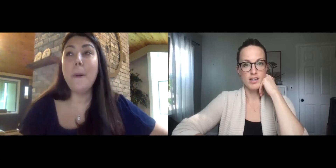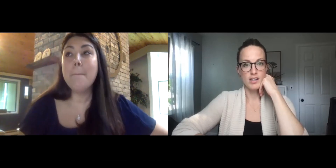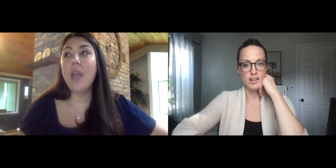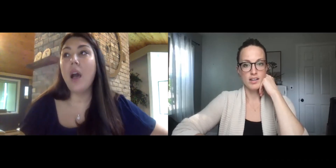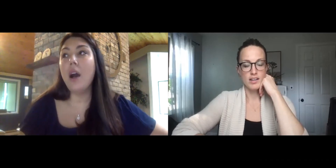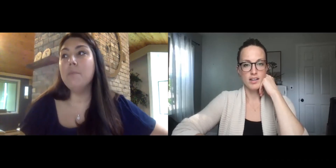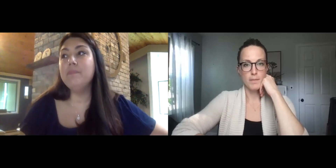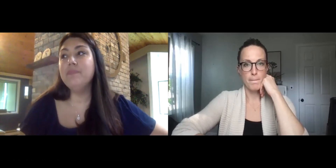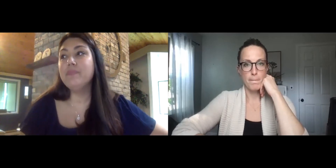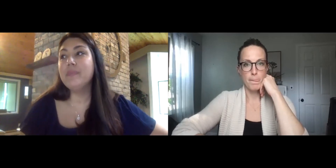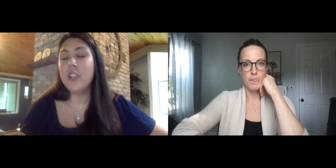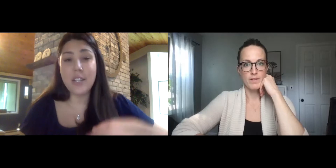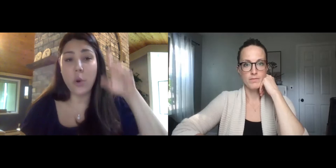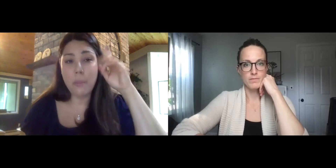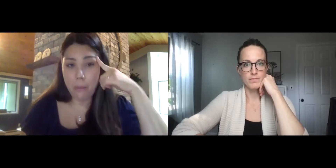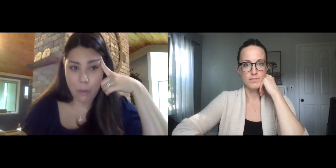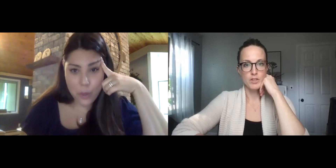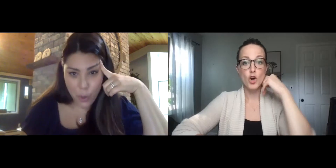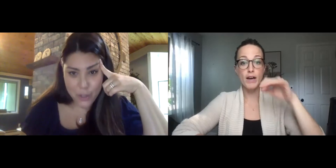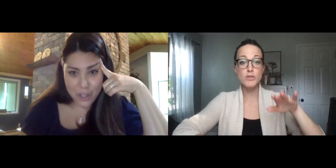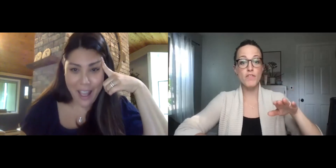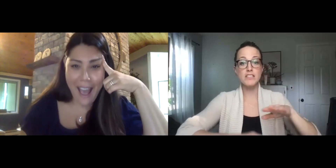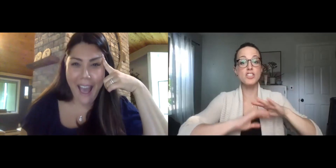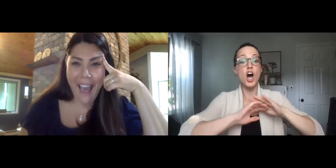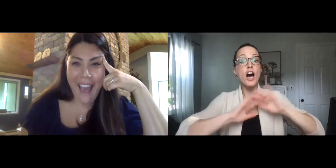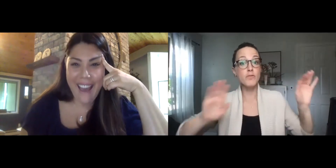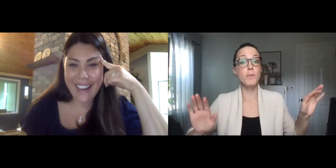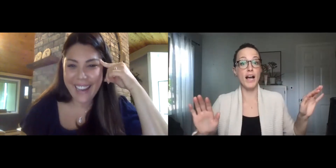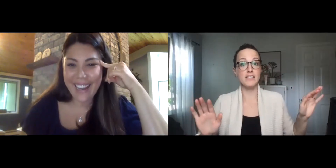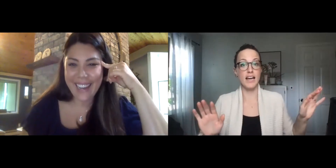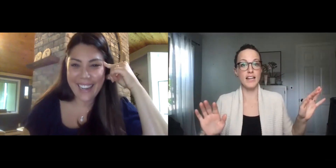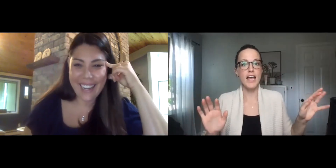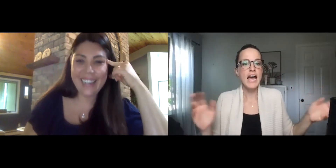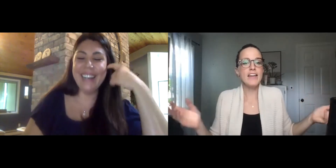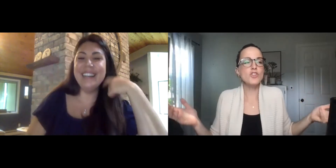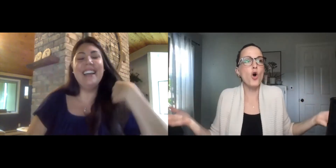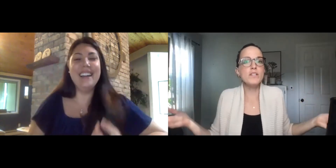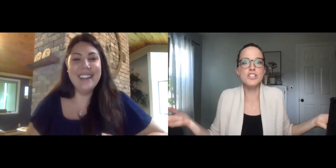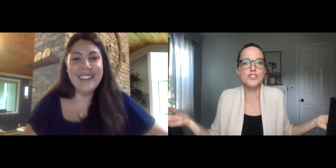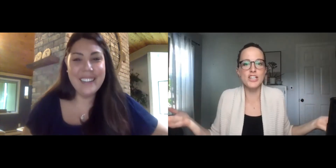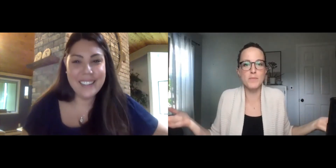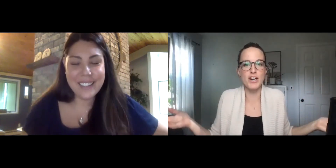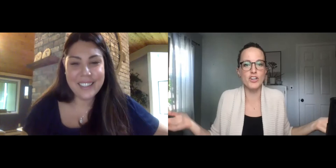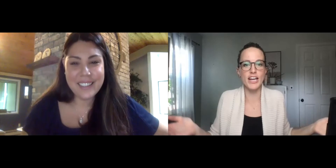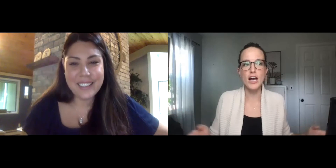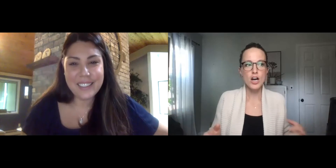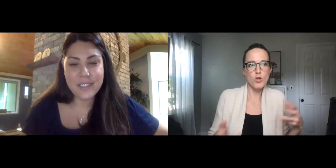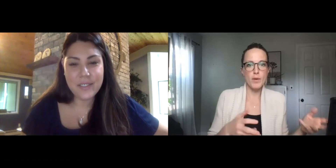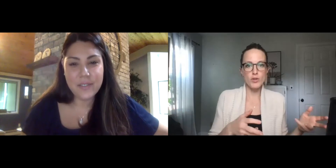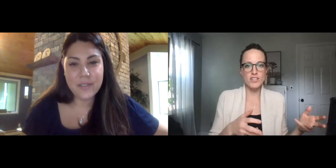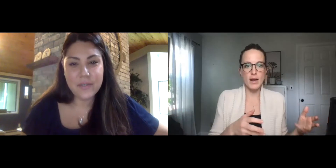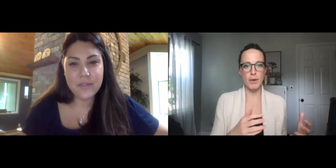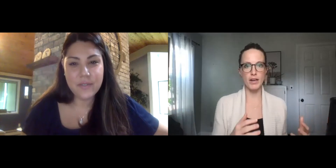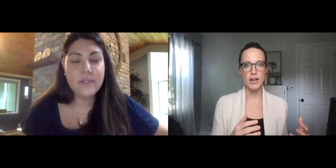cool. I just had total mom brain. What was your question? That was perfect, because a ton of people ask that. And it's always a concern as a parent. You're like, cool,